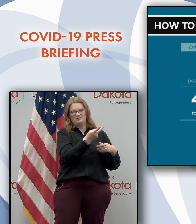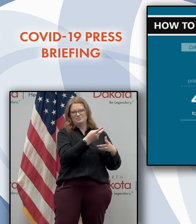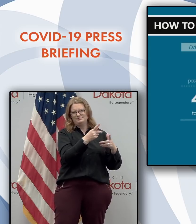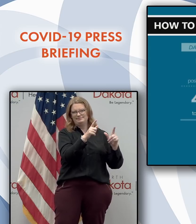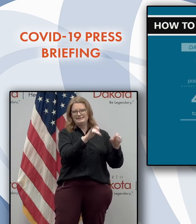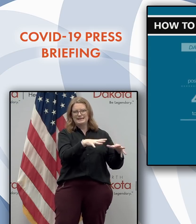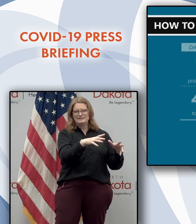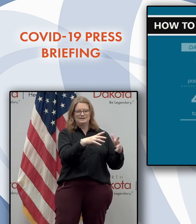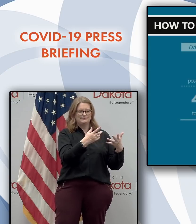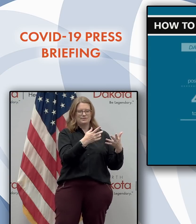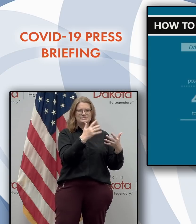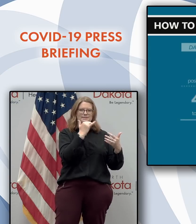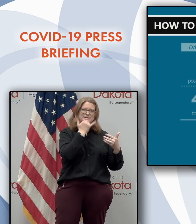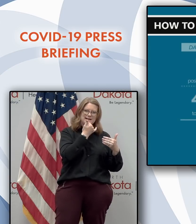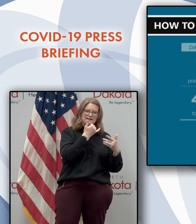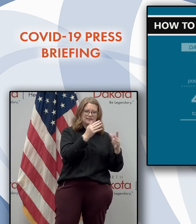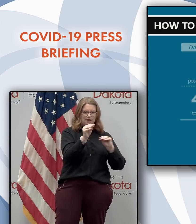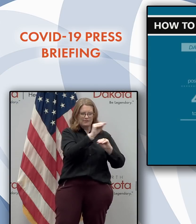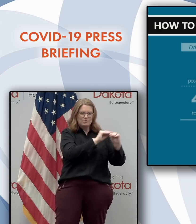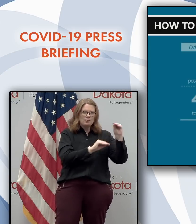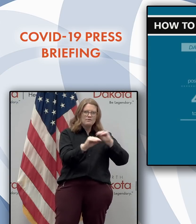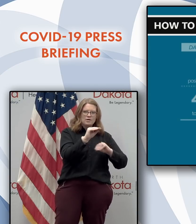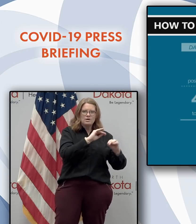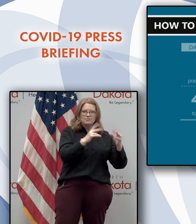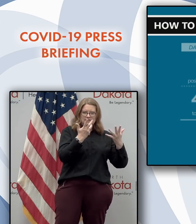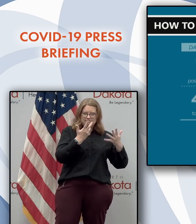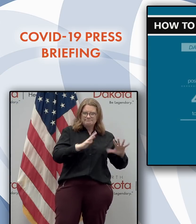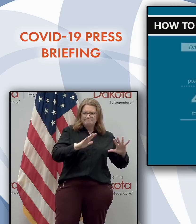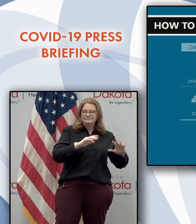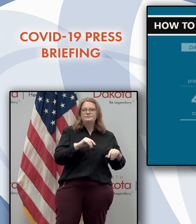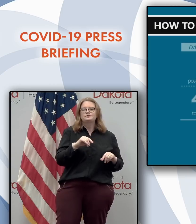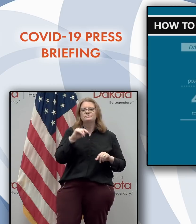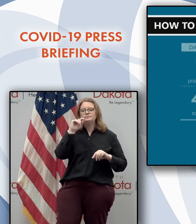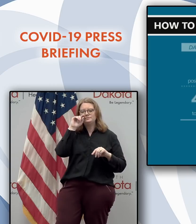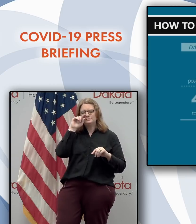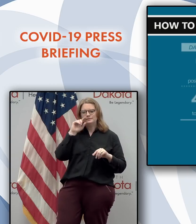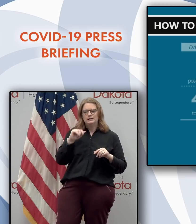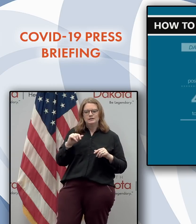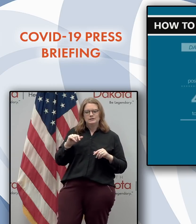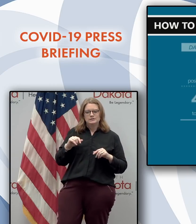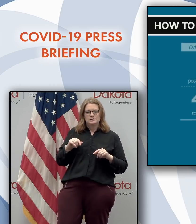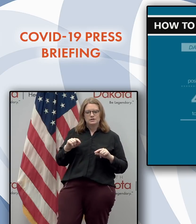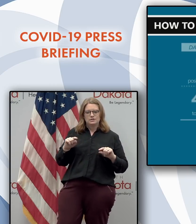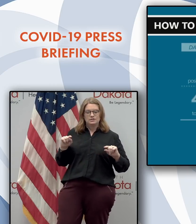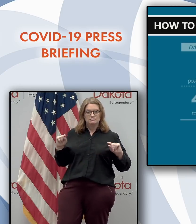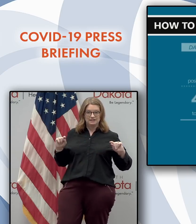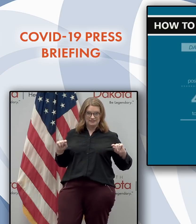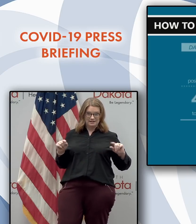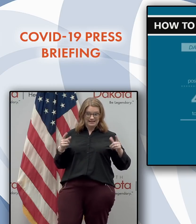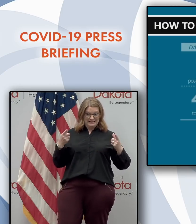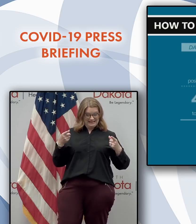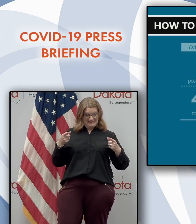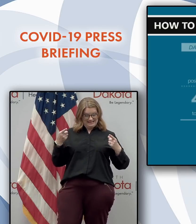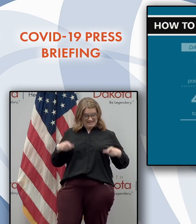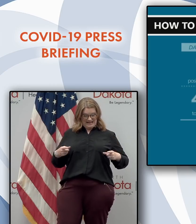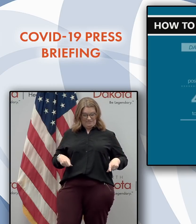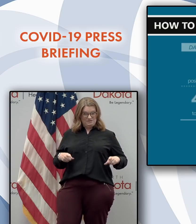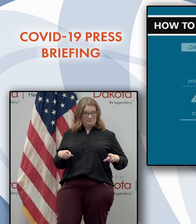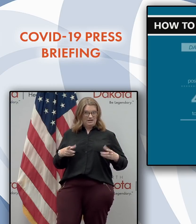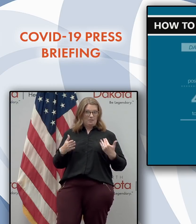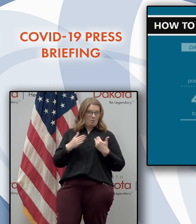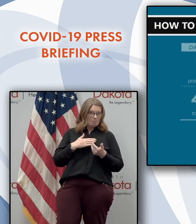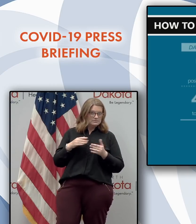other. The positivity rate and then the positivity rate cumulative, these happen to be close to each other, but